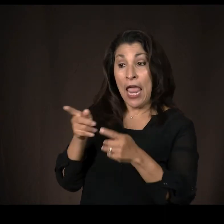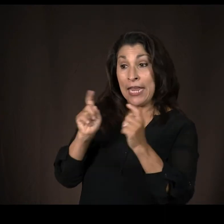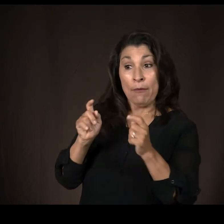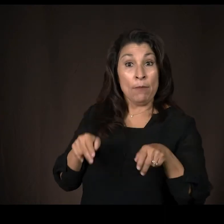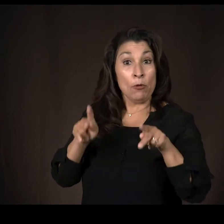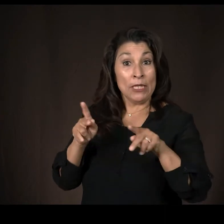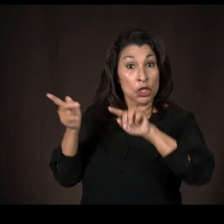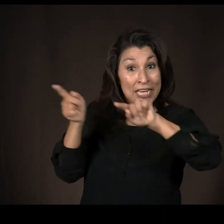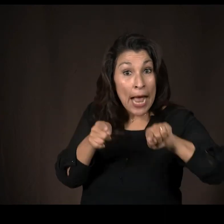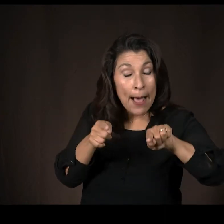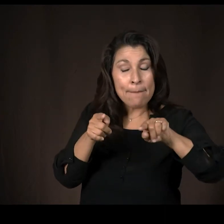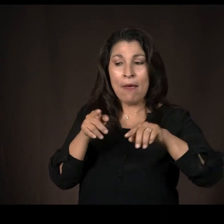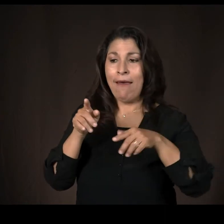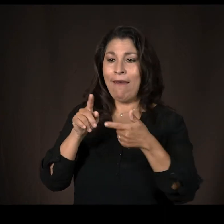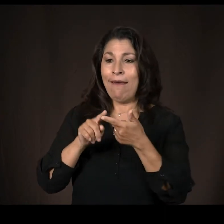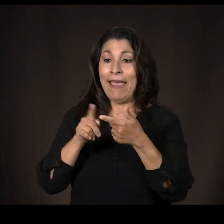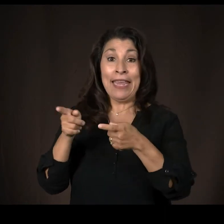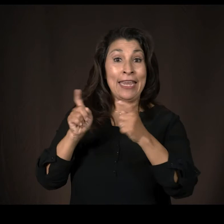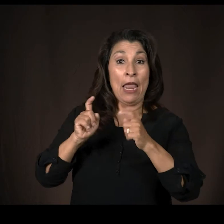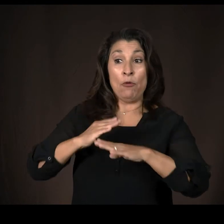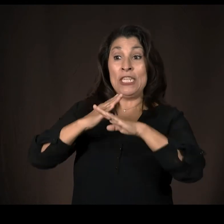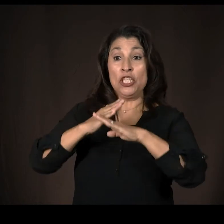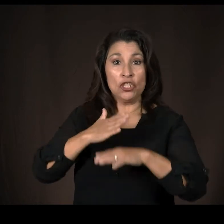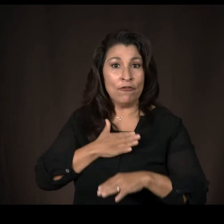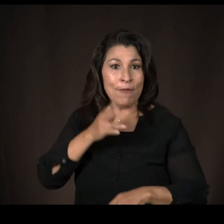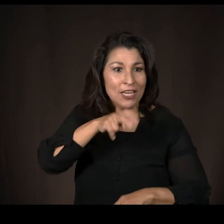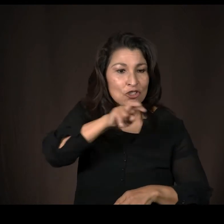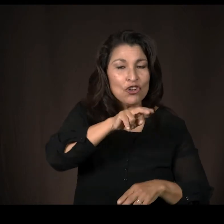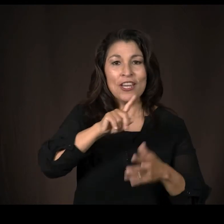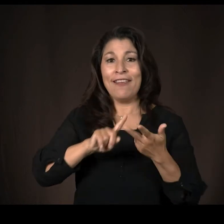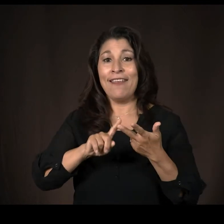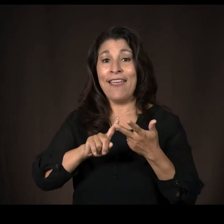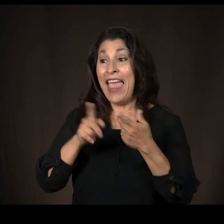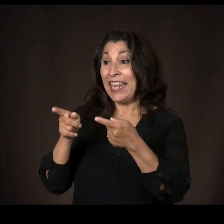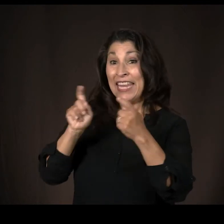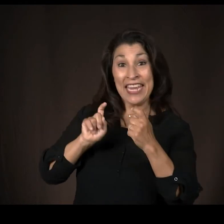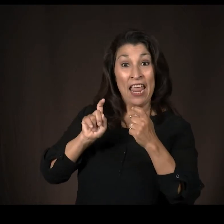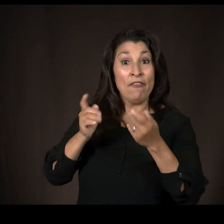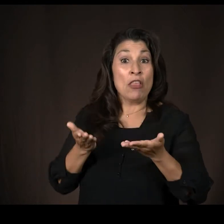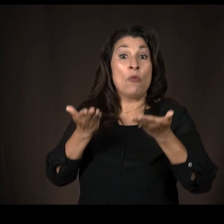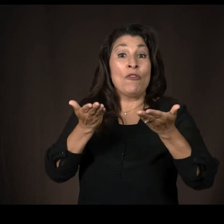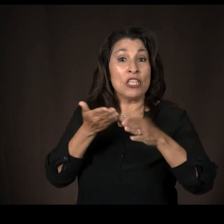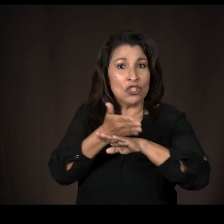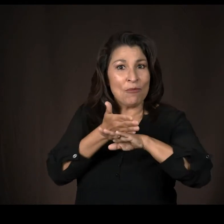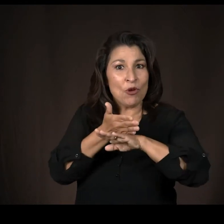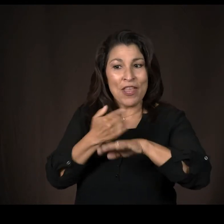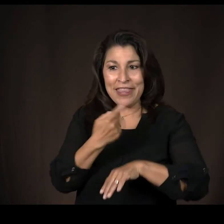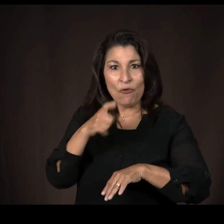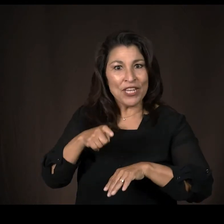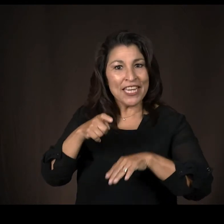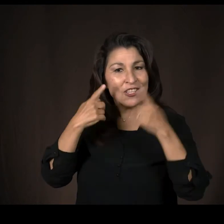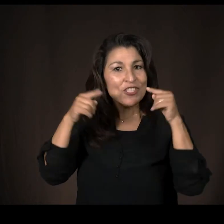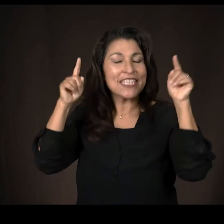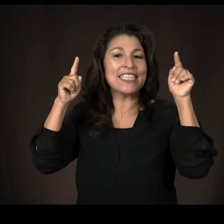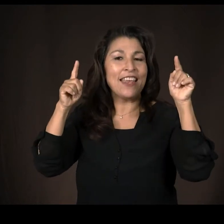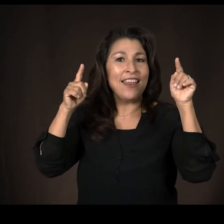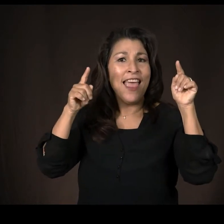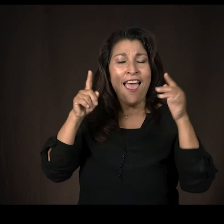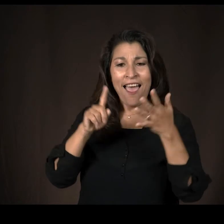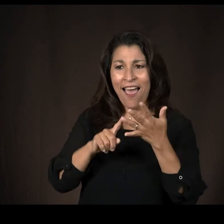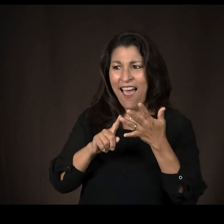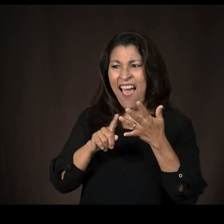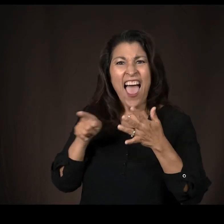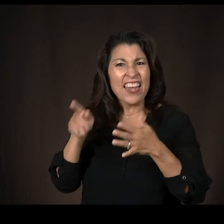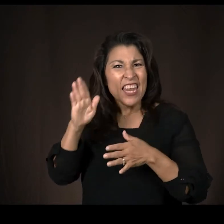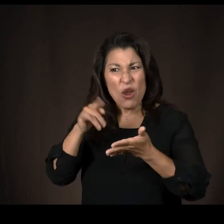permission to come. He gave me protection for my journey, and he gave me the provision of lumber that we're going to need to succeed. And he's even going